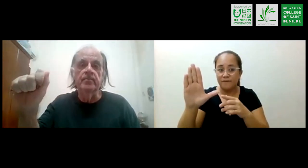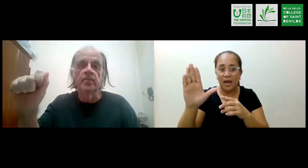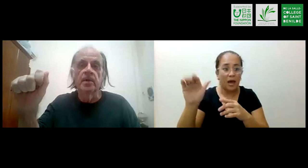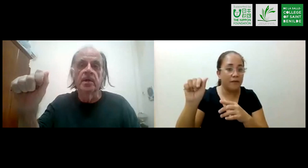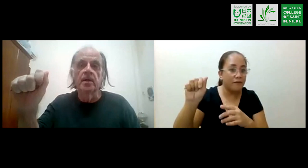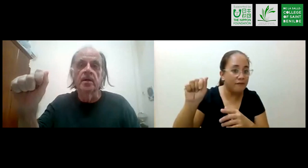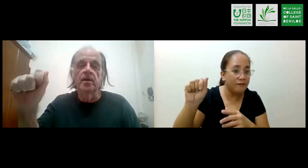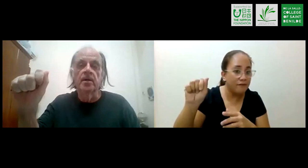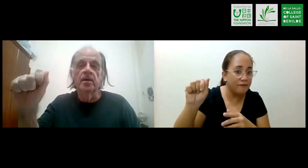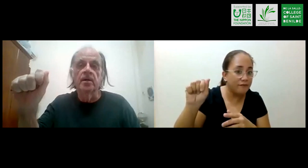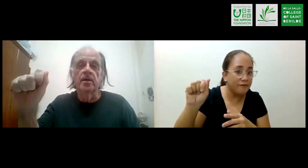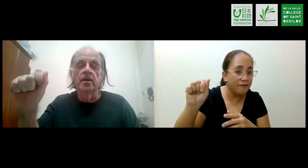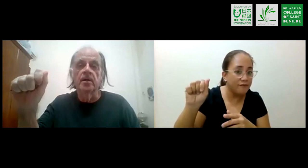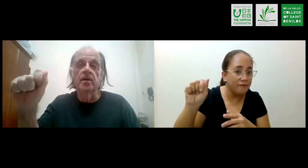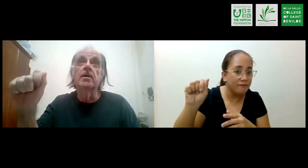shape.